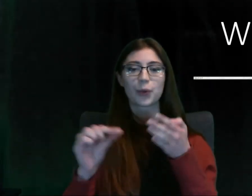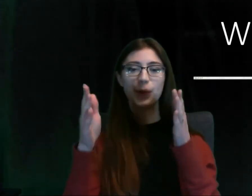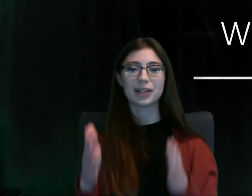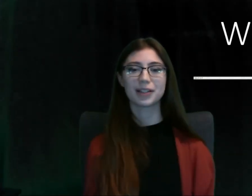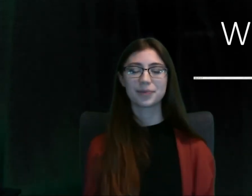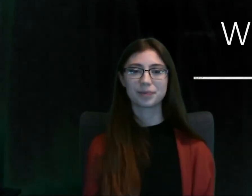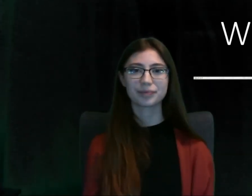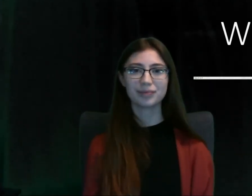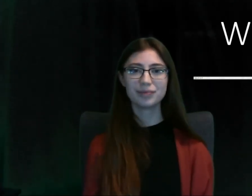Writer.